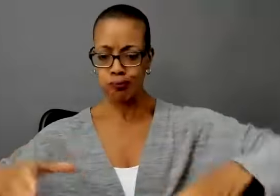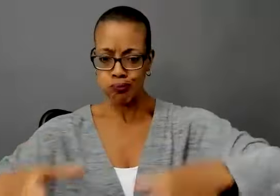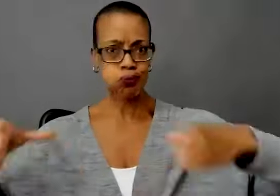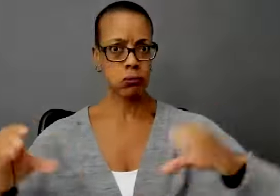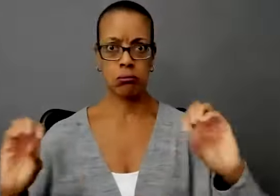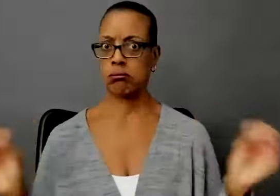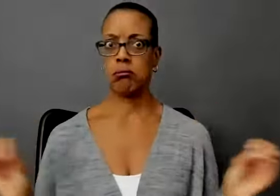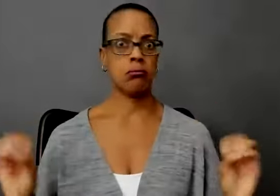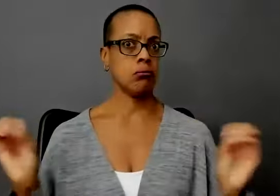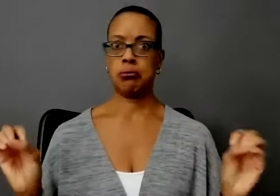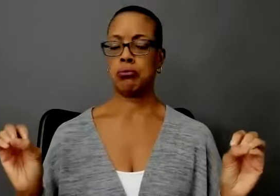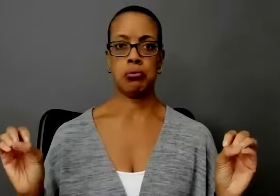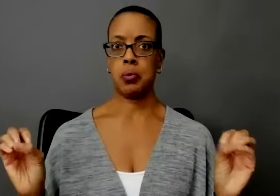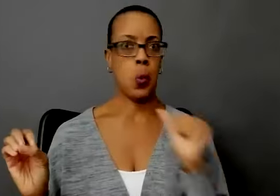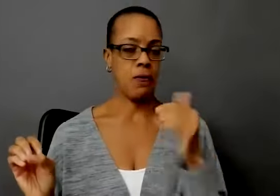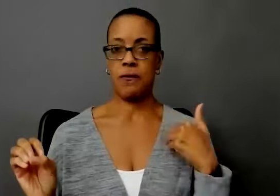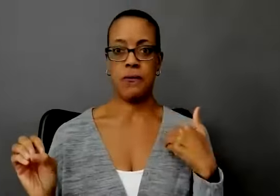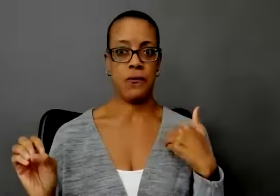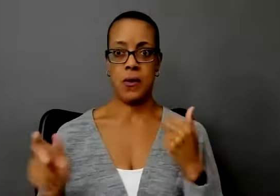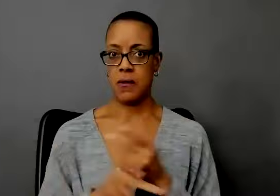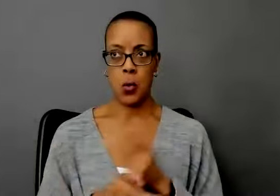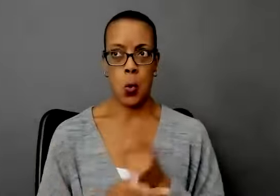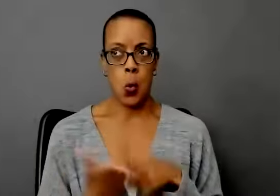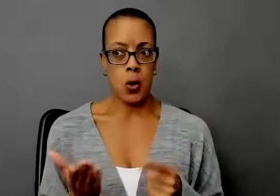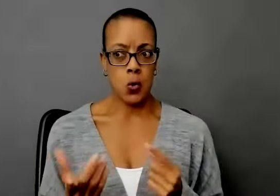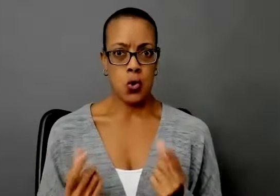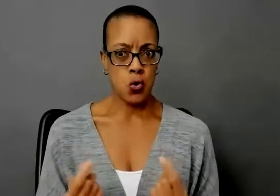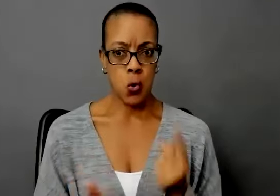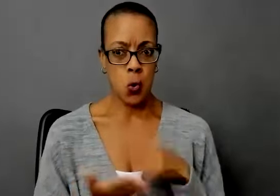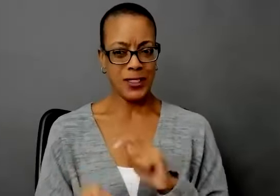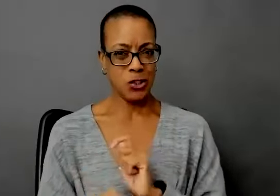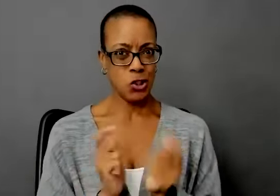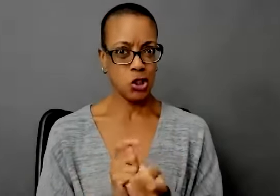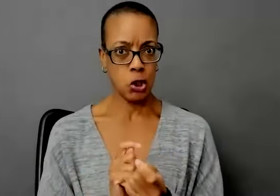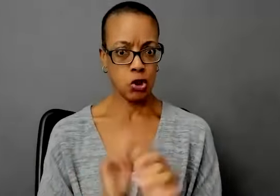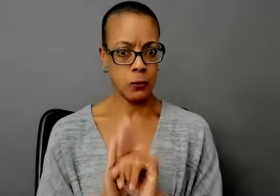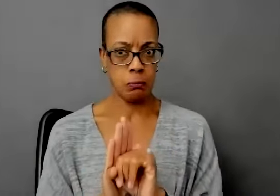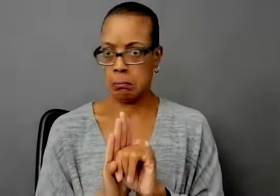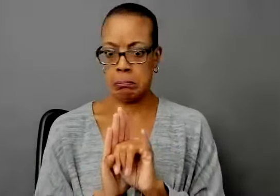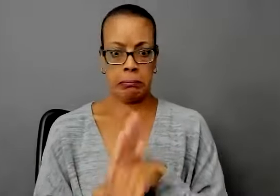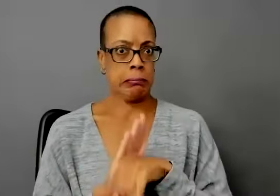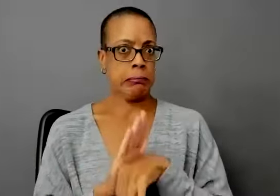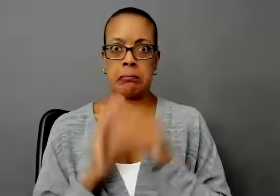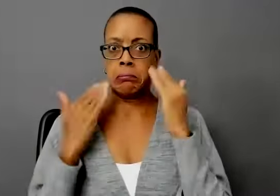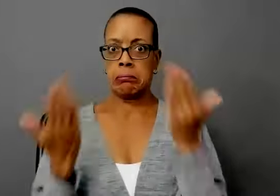this advocacy and figure out what exactly we wanted to see changed. So I personally, in